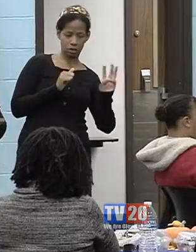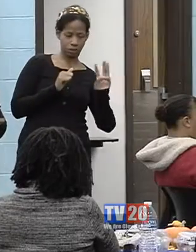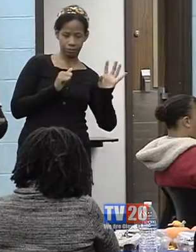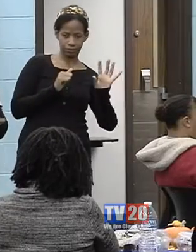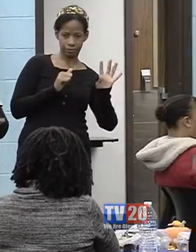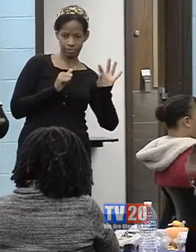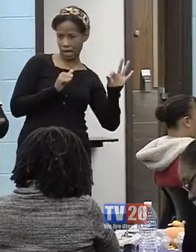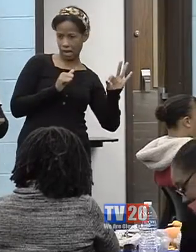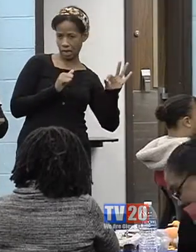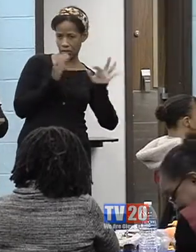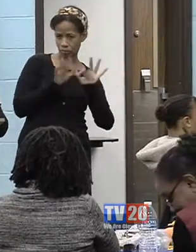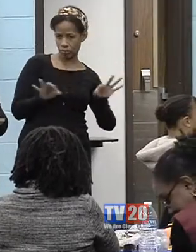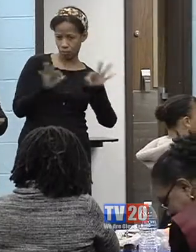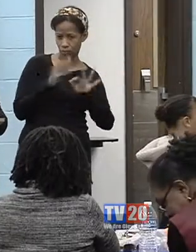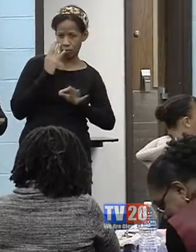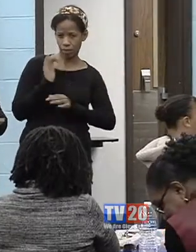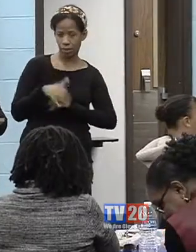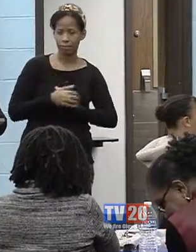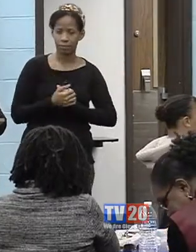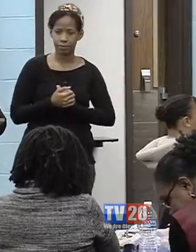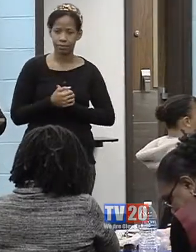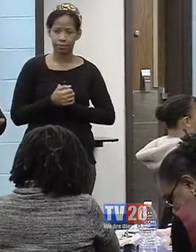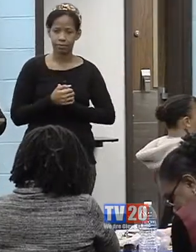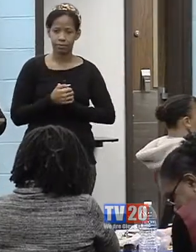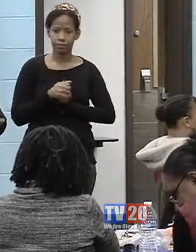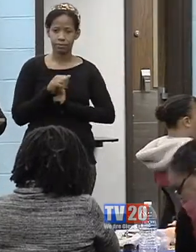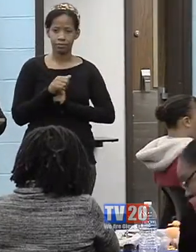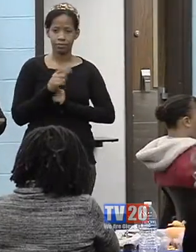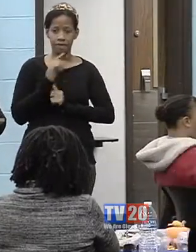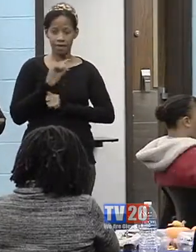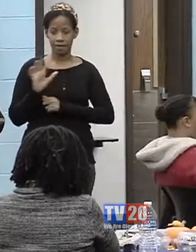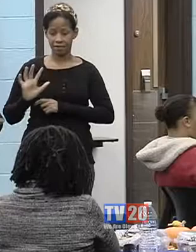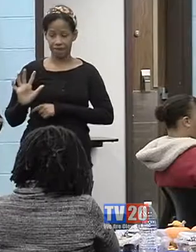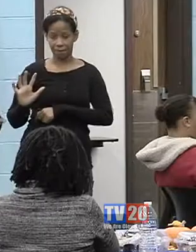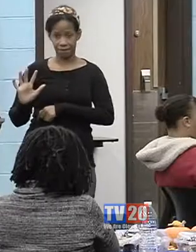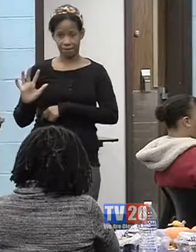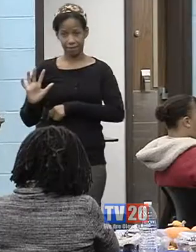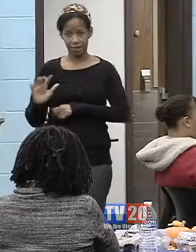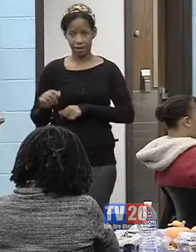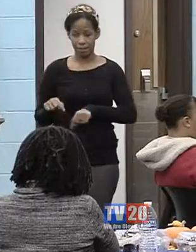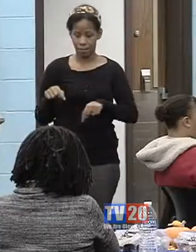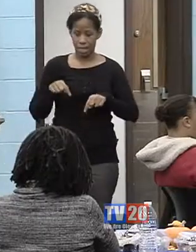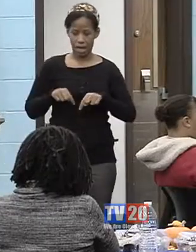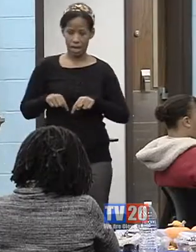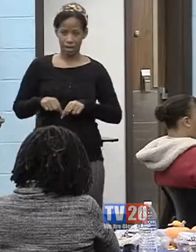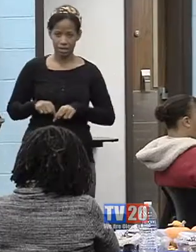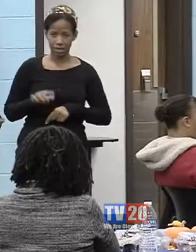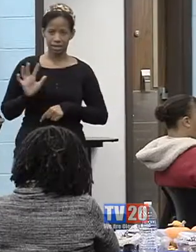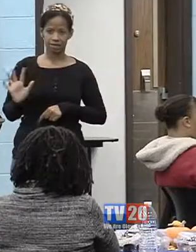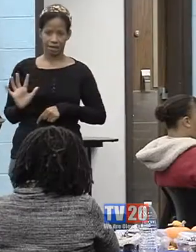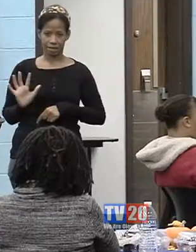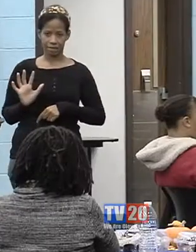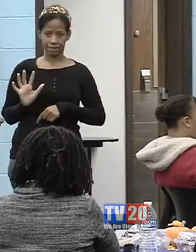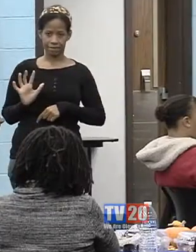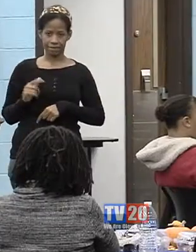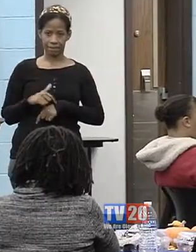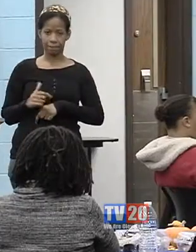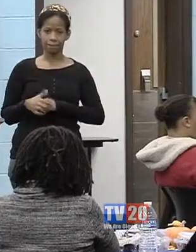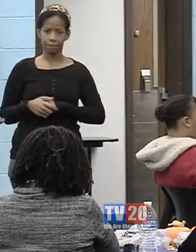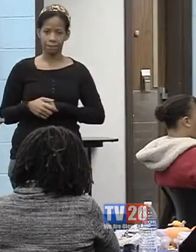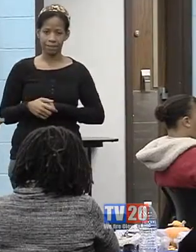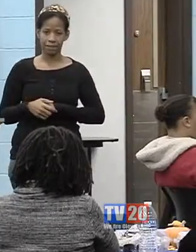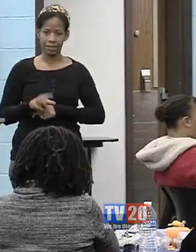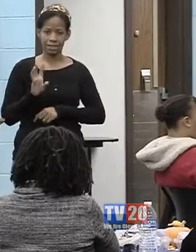very important. So always know that's and if it's behind at 5 o'clock, I step back. It's at 5 behind.